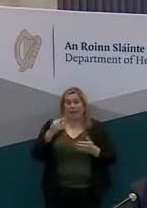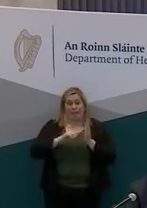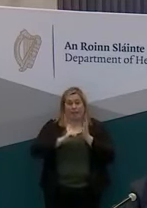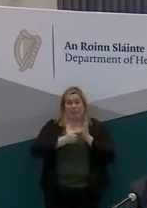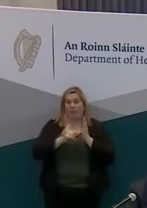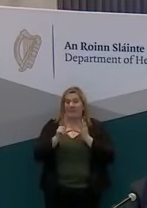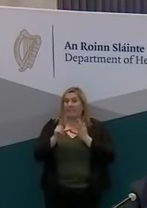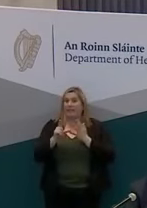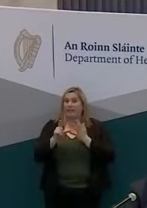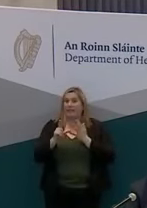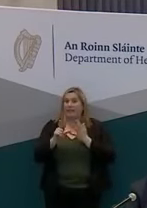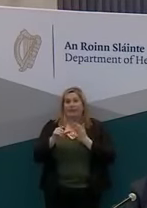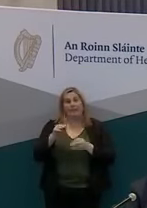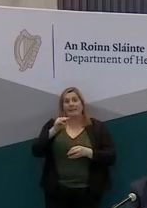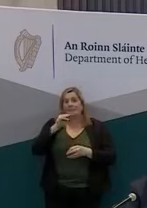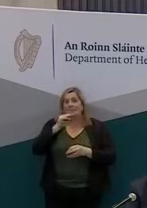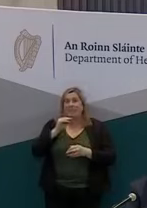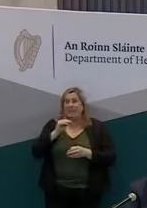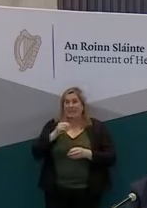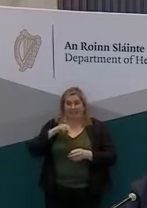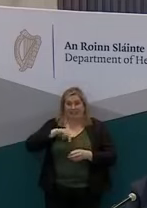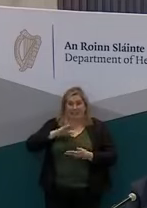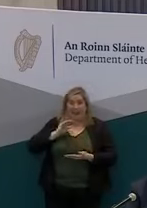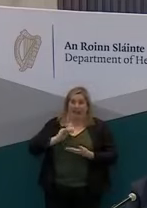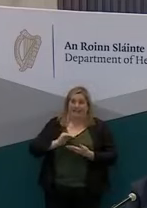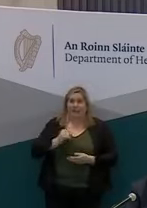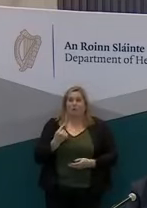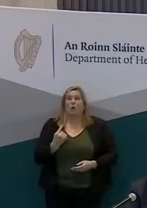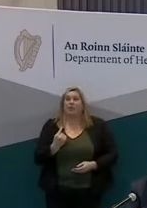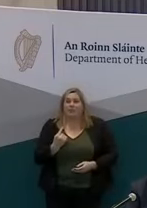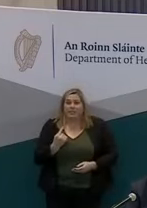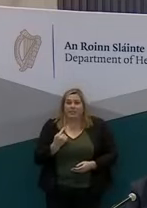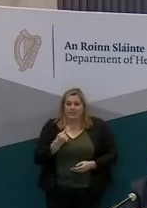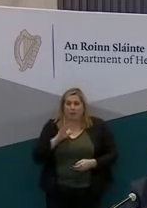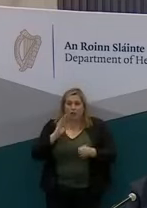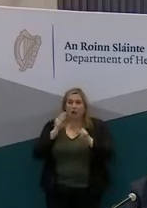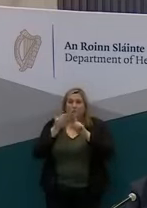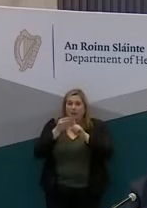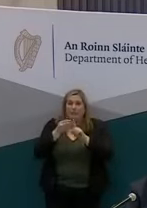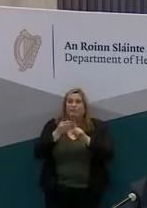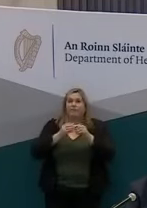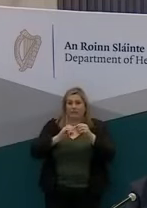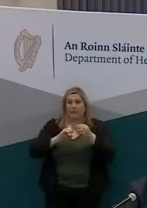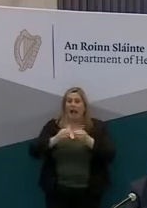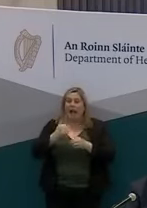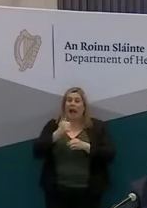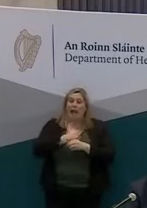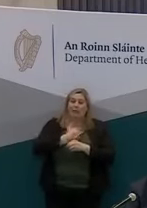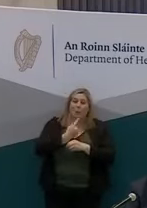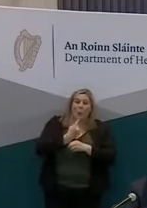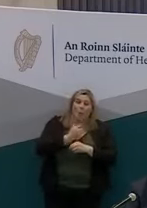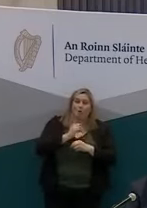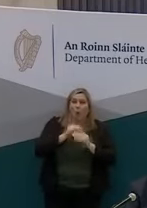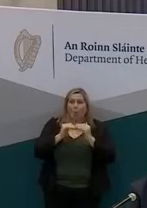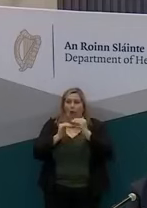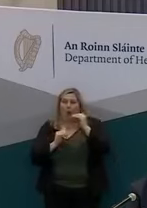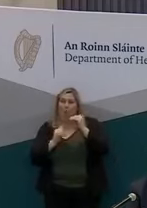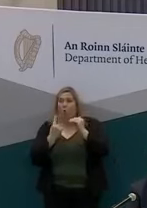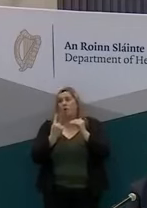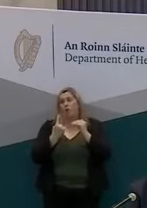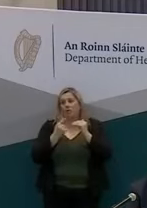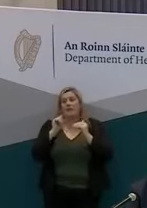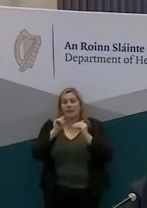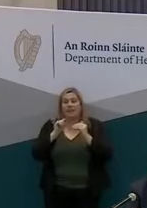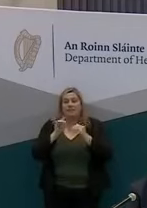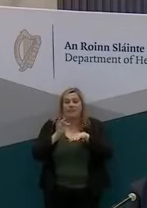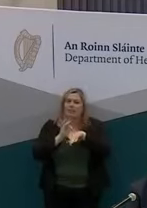0.7, that's a manageable situation. So the objective is to keep it at or below 1. And that's the very